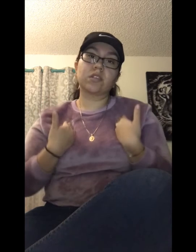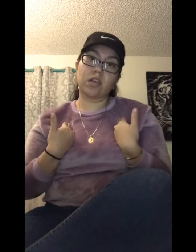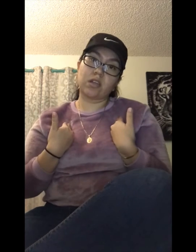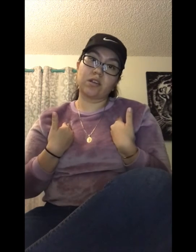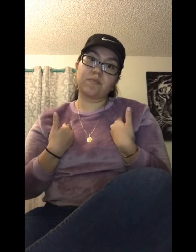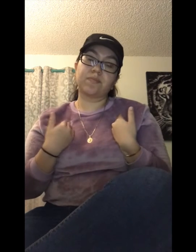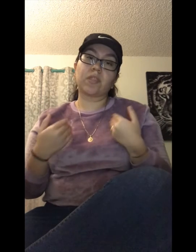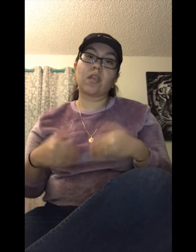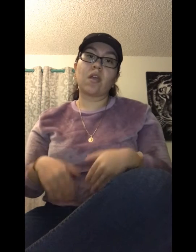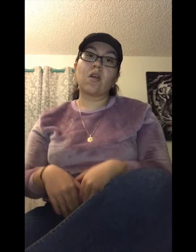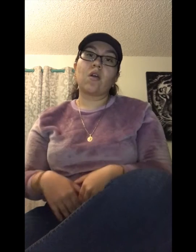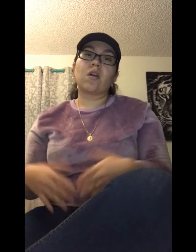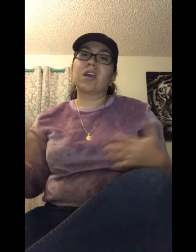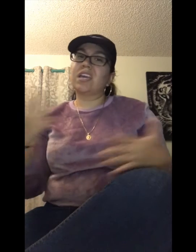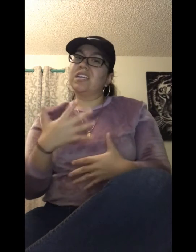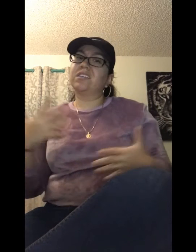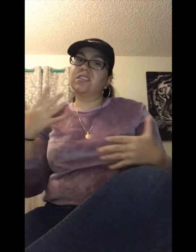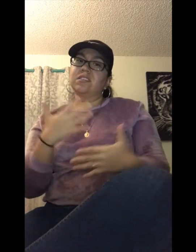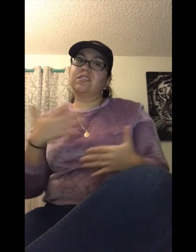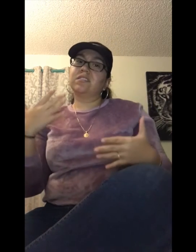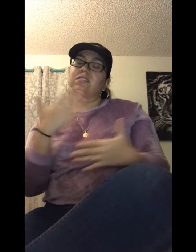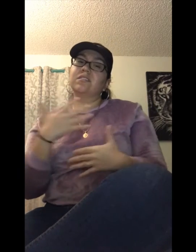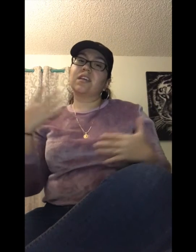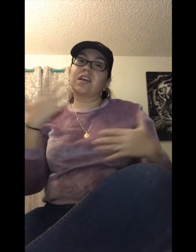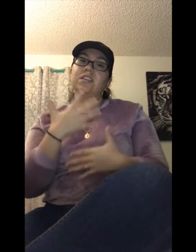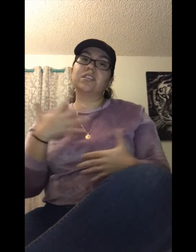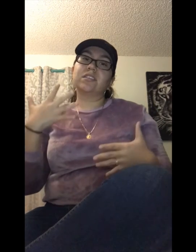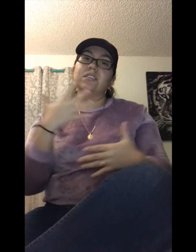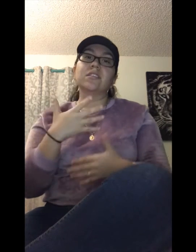tired, anxious, anxious.